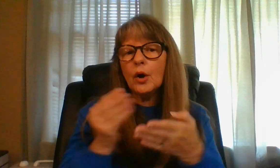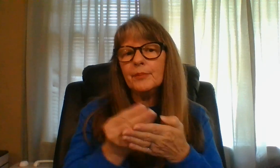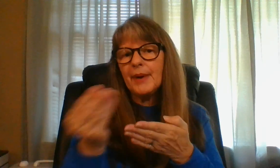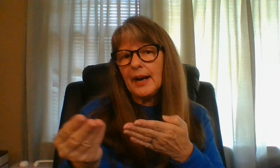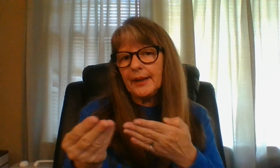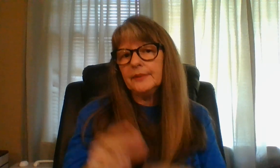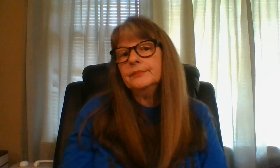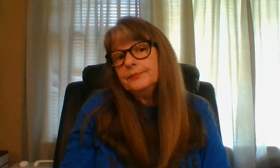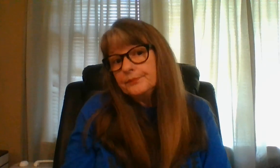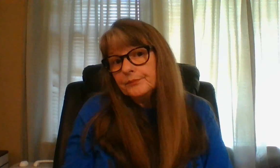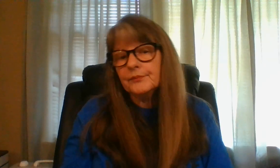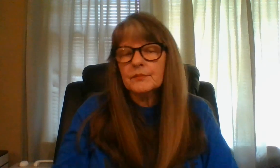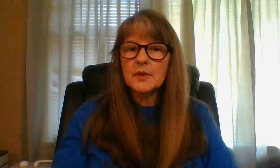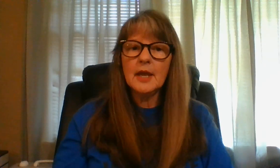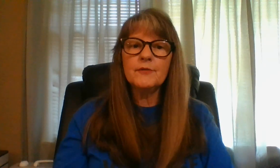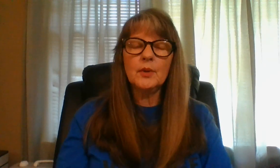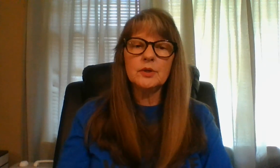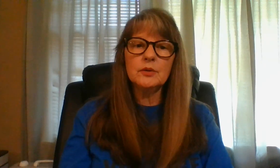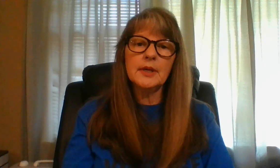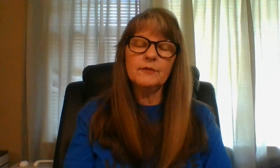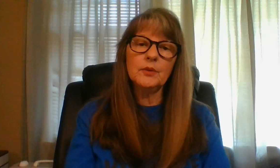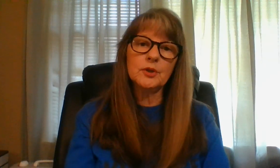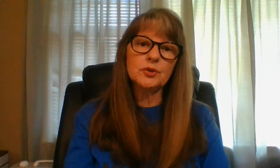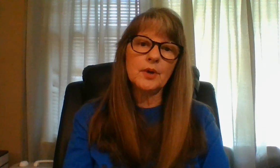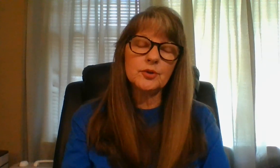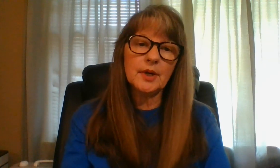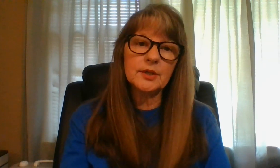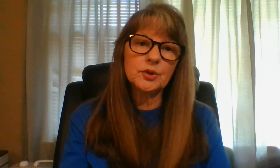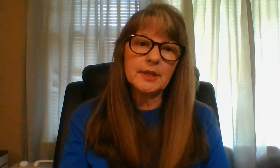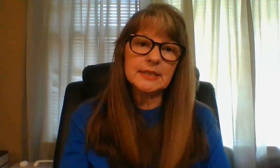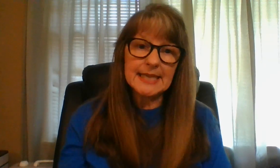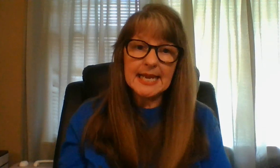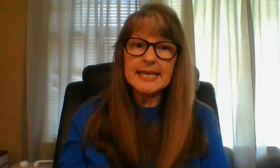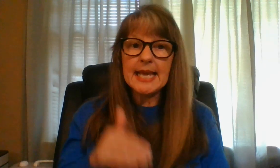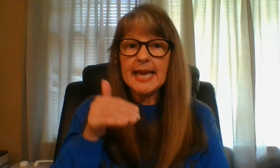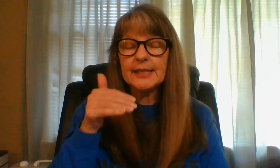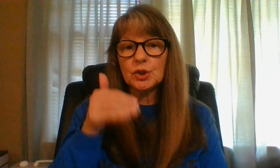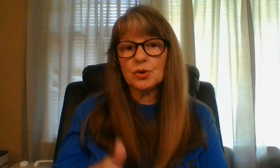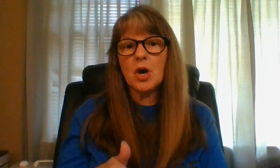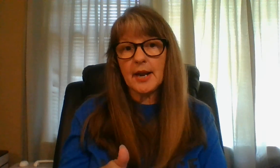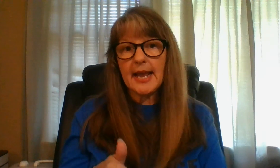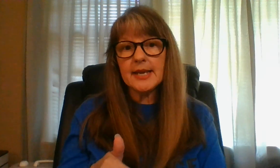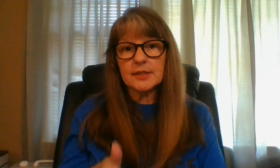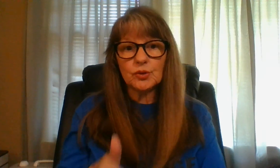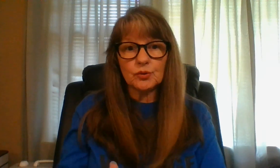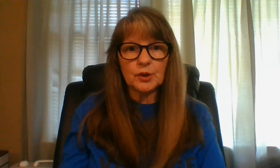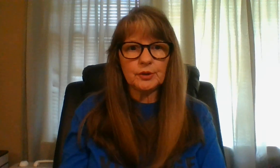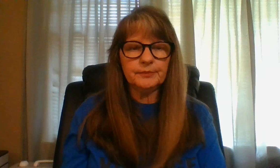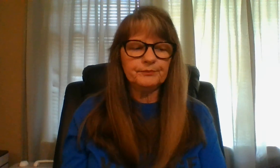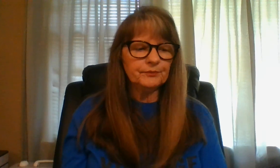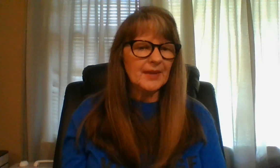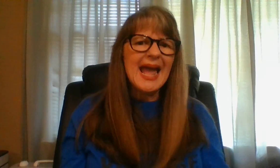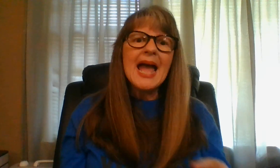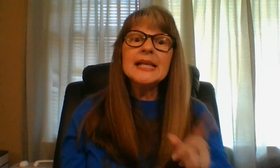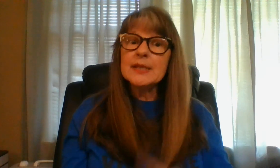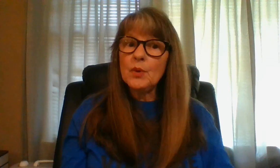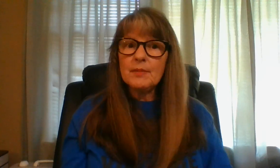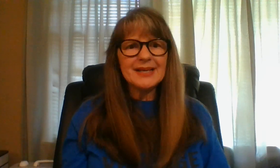card by if you want to do it, if you want to try to stay in that strong ASL structure. And someone might